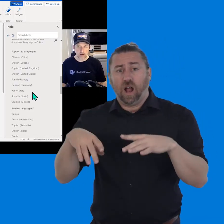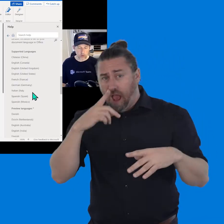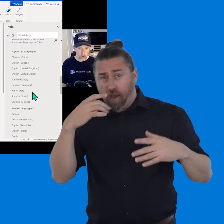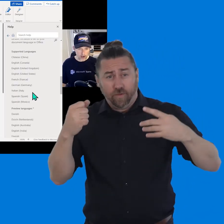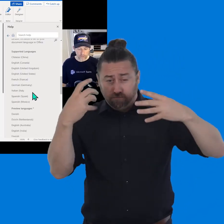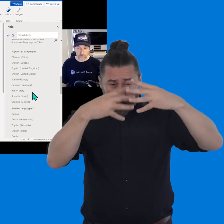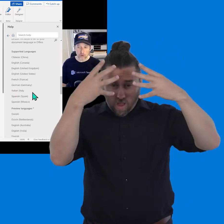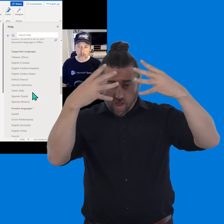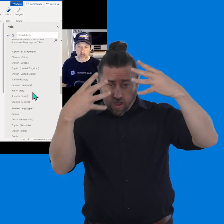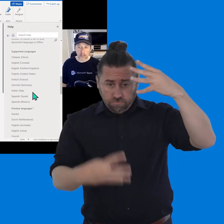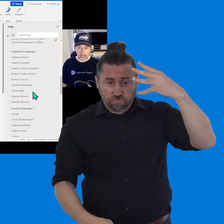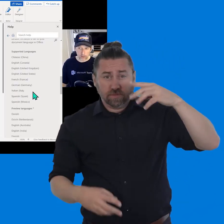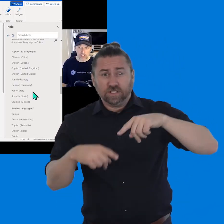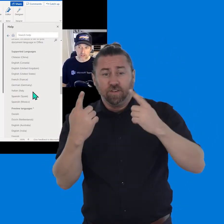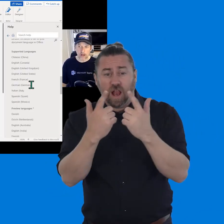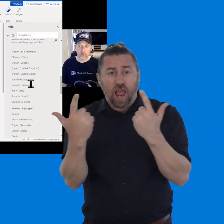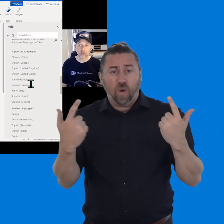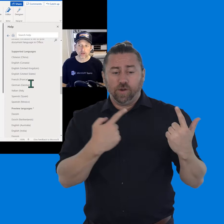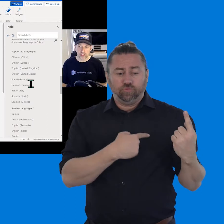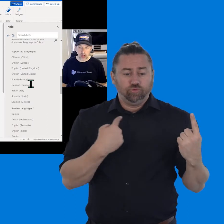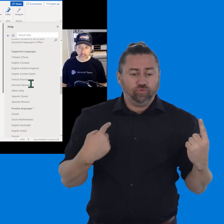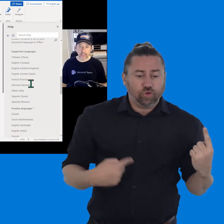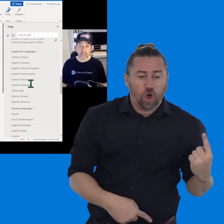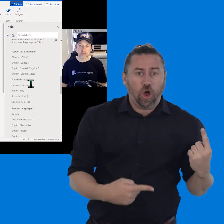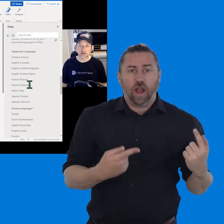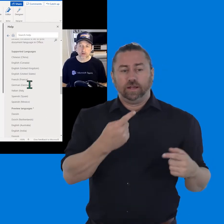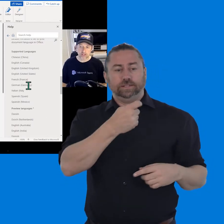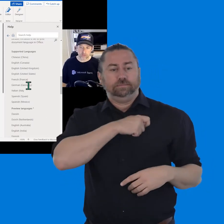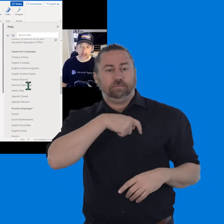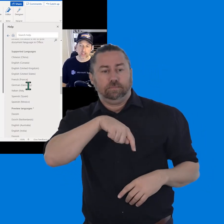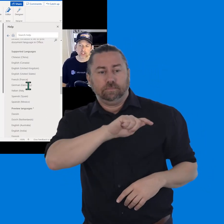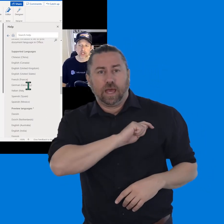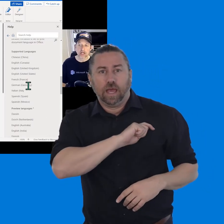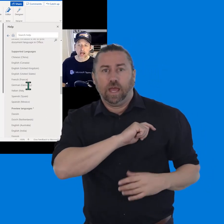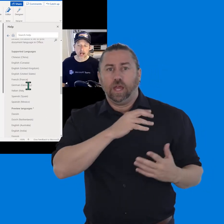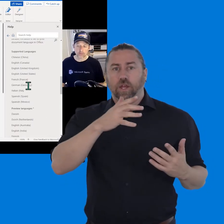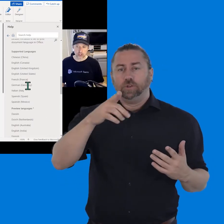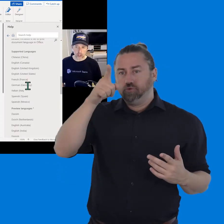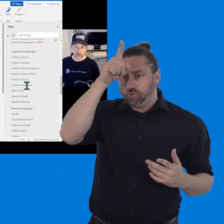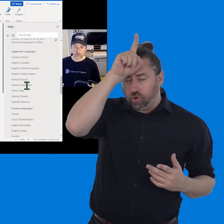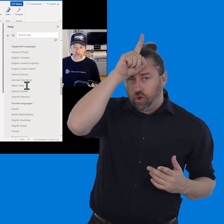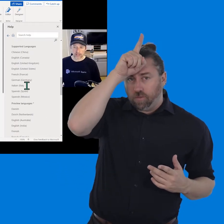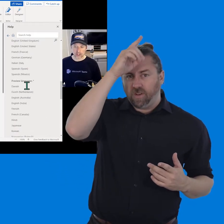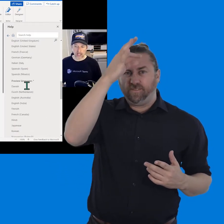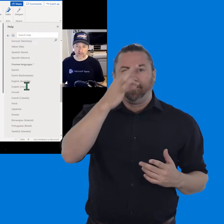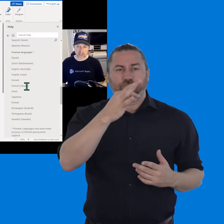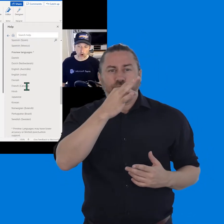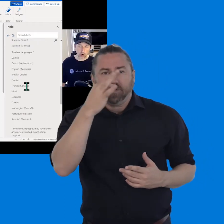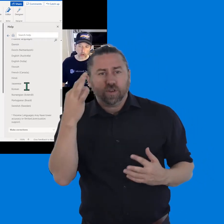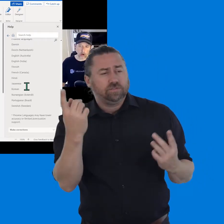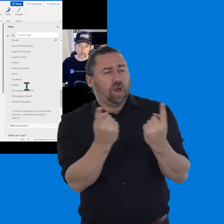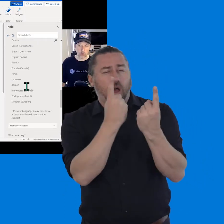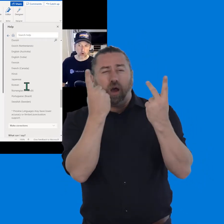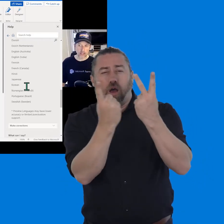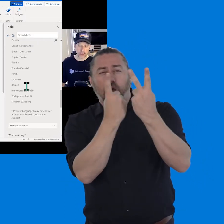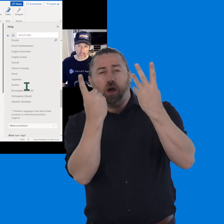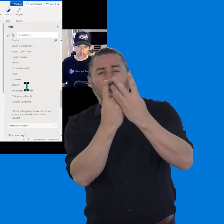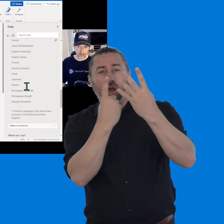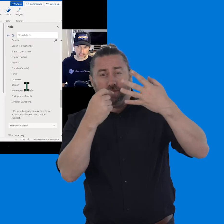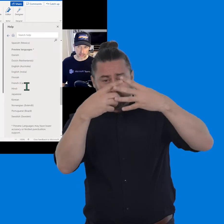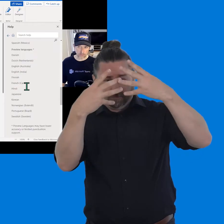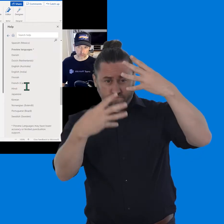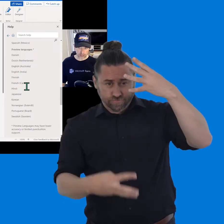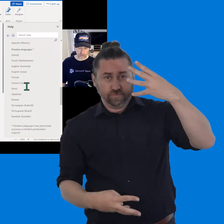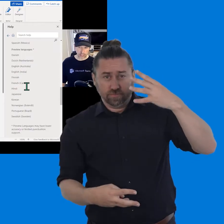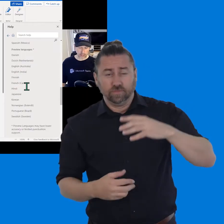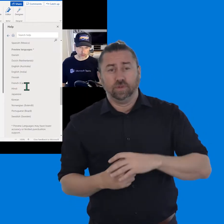accents. There's quite a few languages there. We've got Chinese, we've got Spanish, German, French, and then there's a whole lot more in